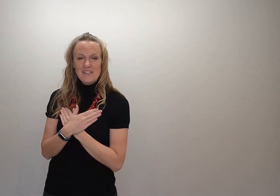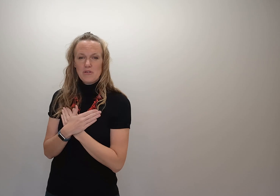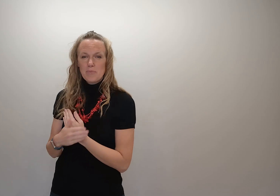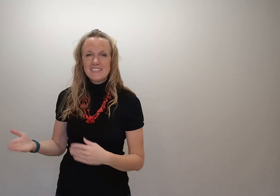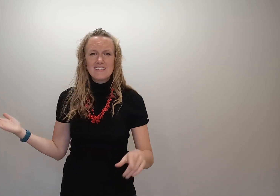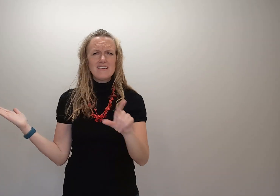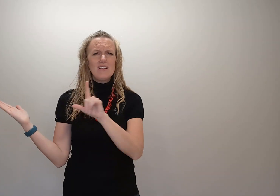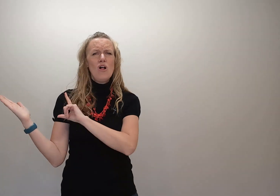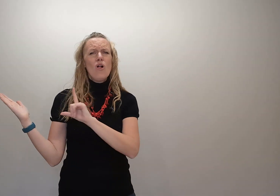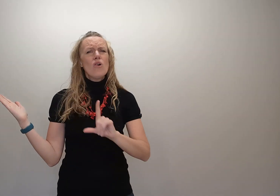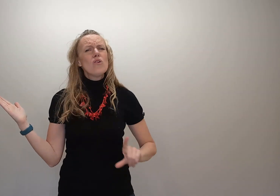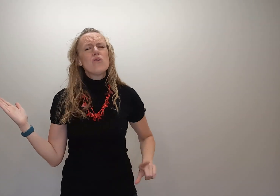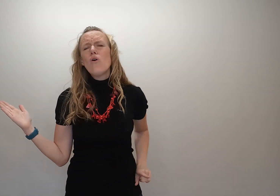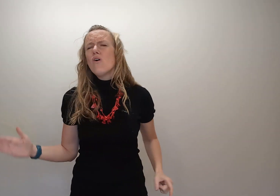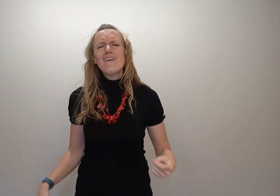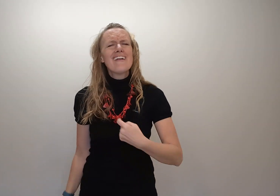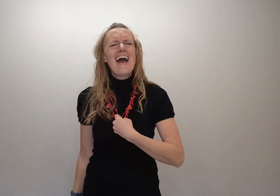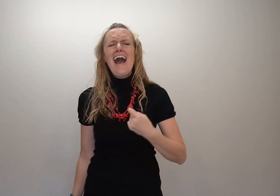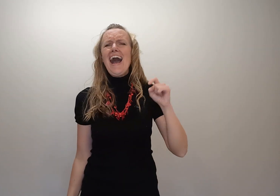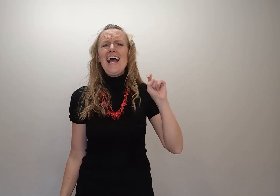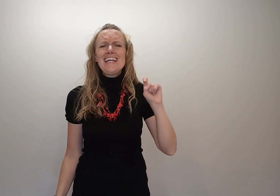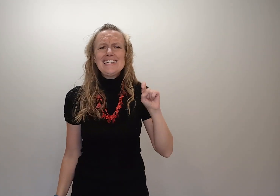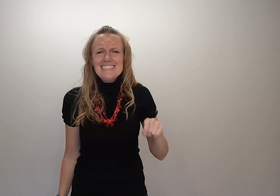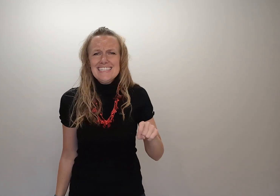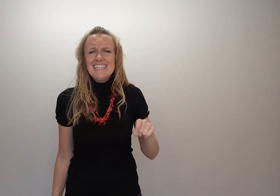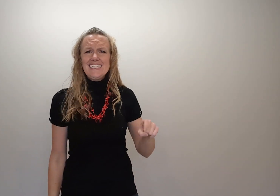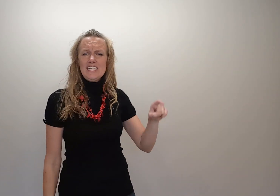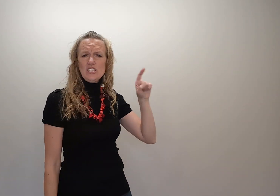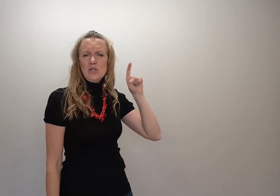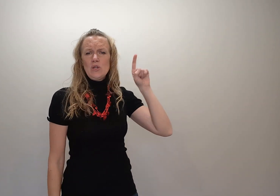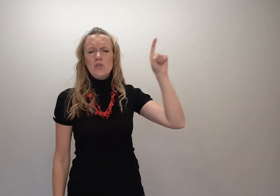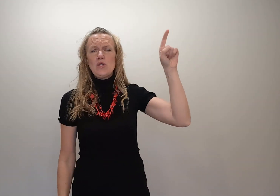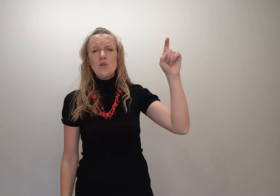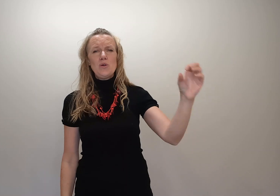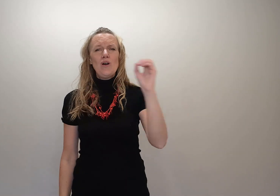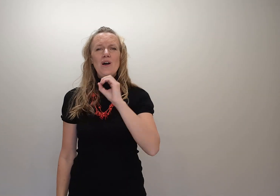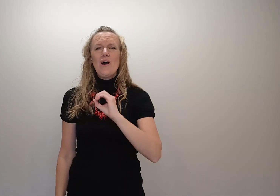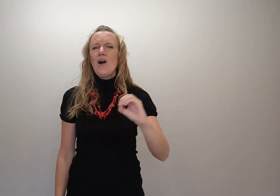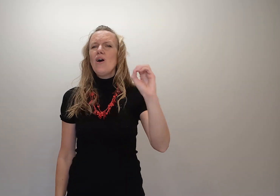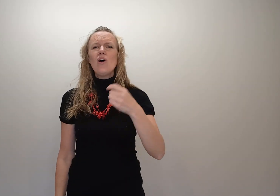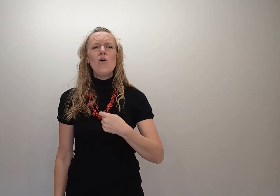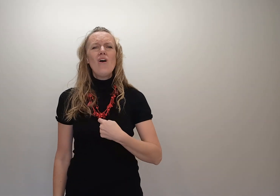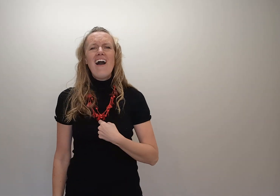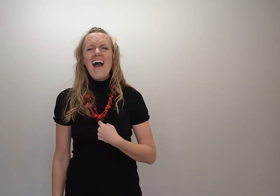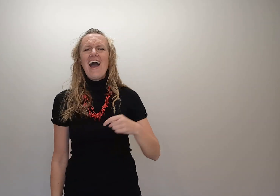then it repeats a little. Lord, I need you. Oh,